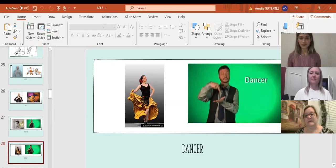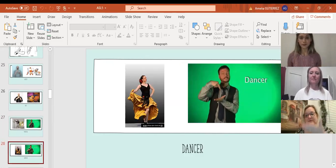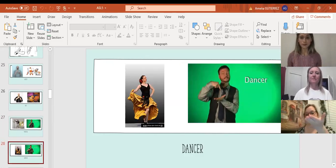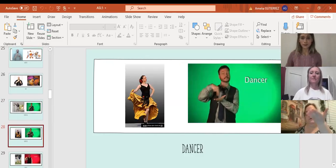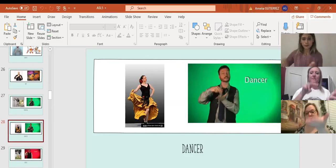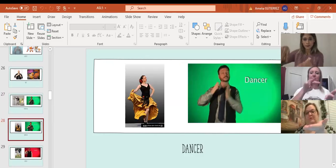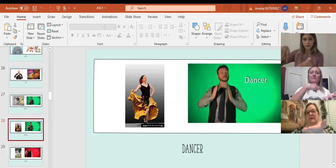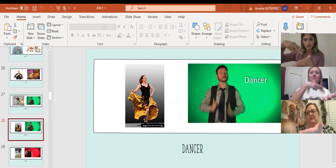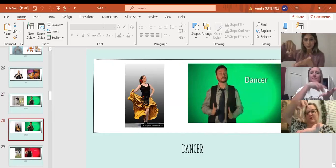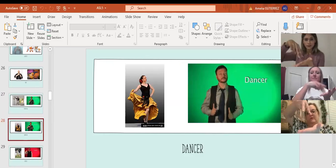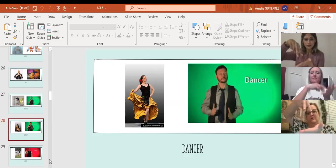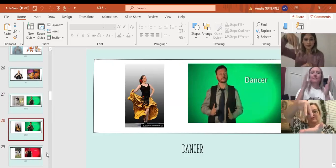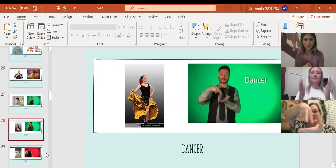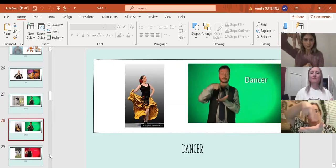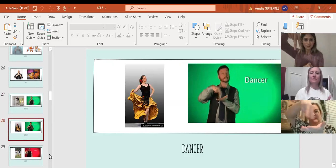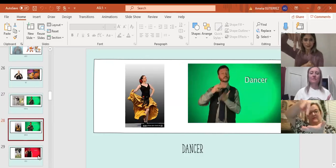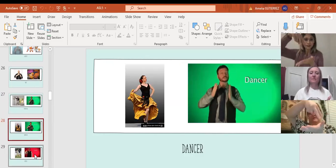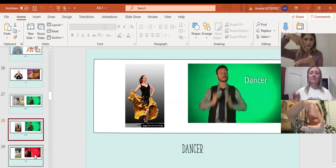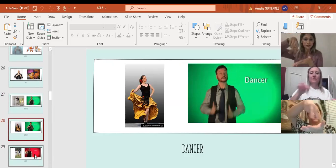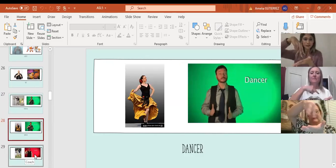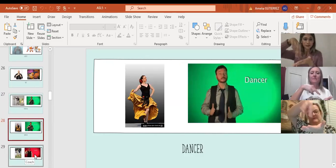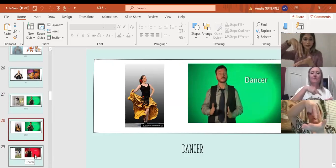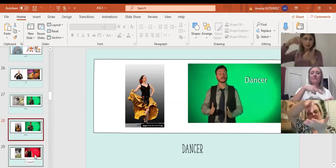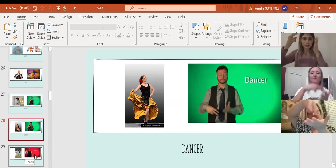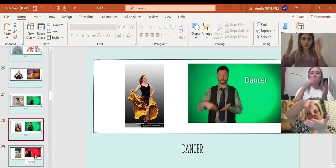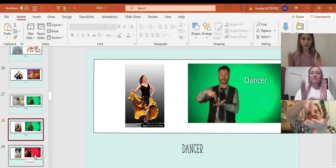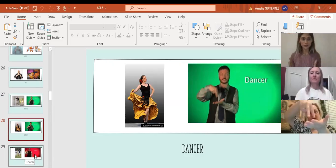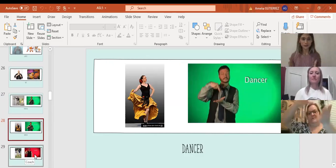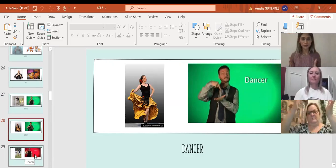A dancer, put your hand here and here's your feet and you're dancing.